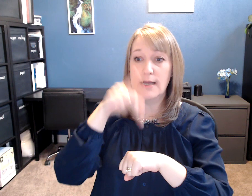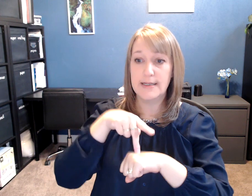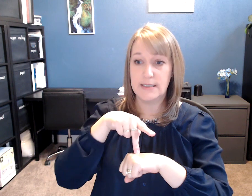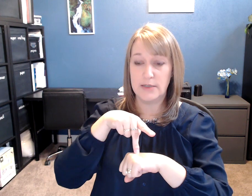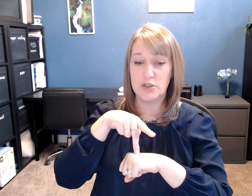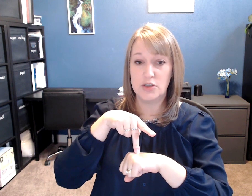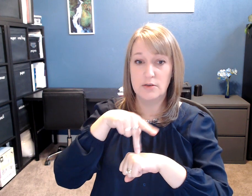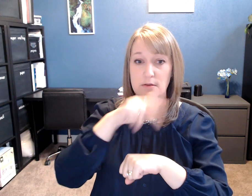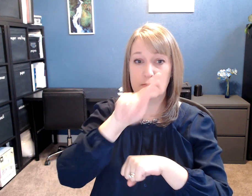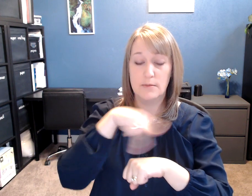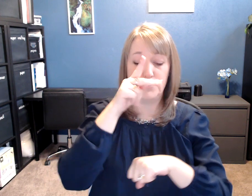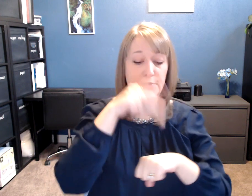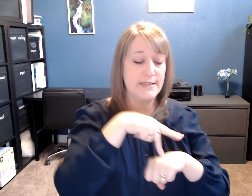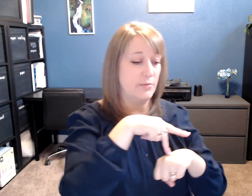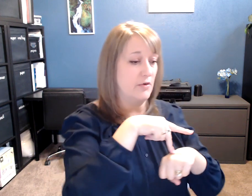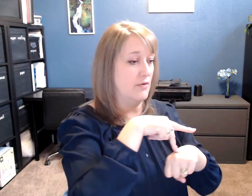and touch. Principal.